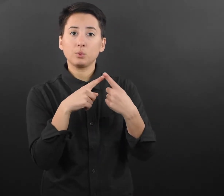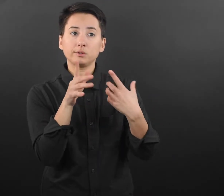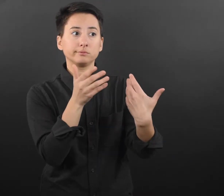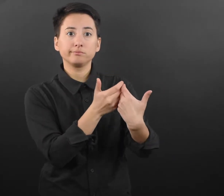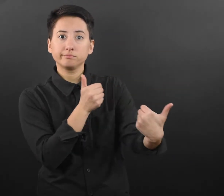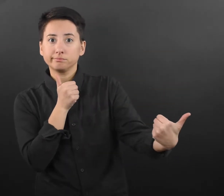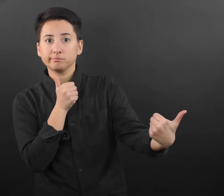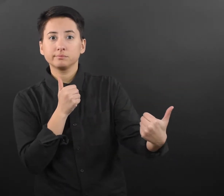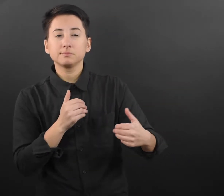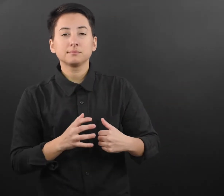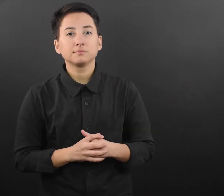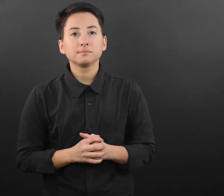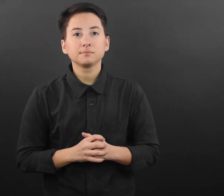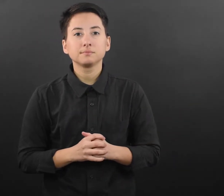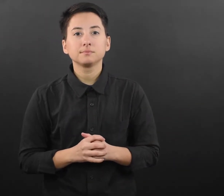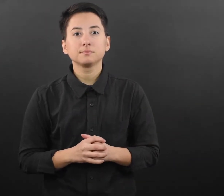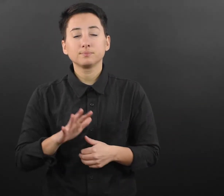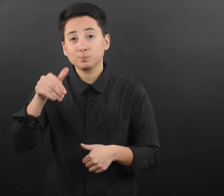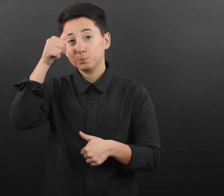Staying connected during family separations.